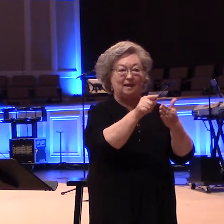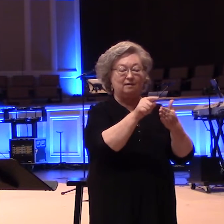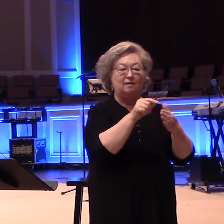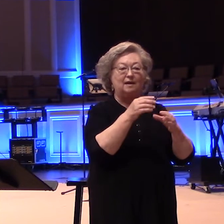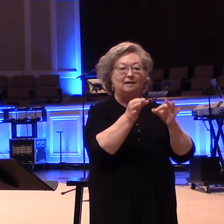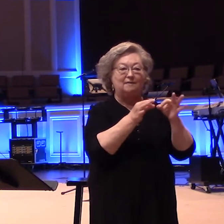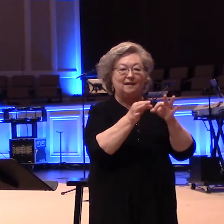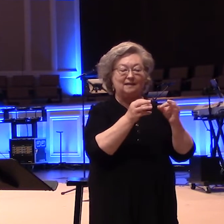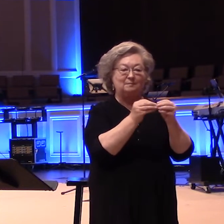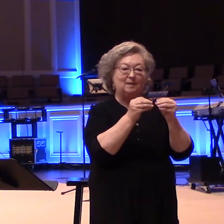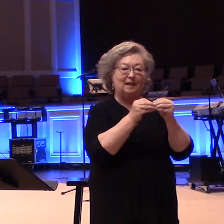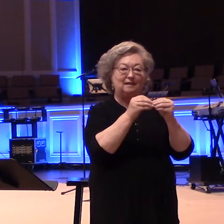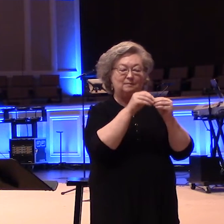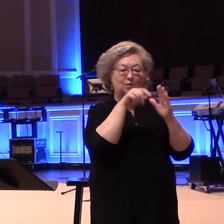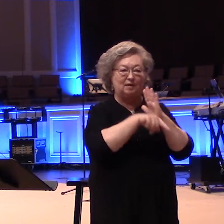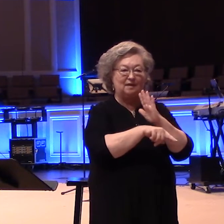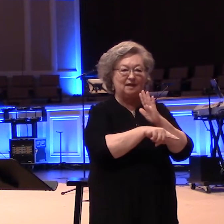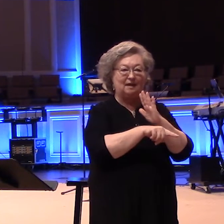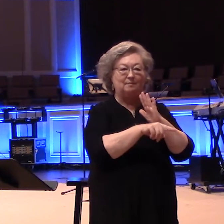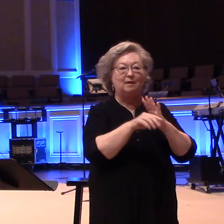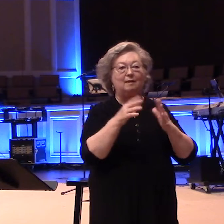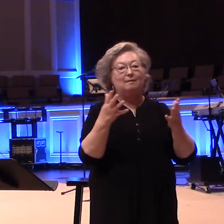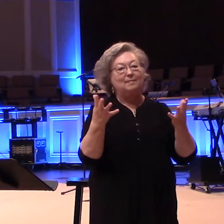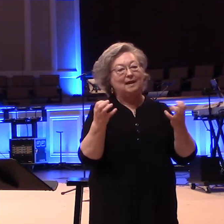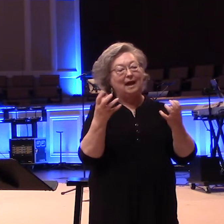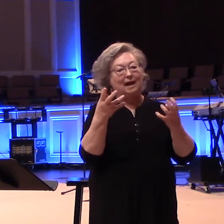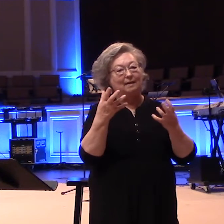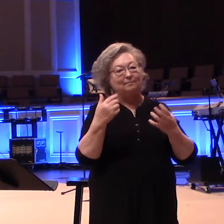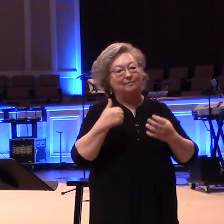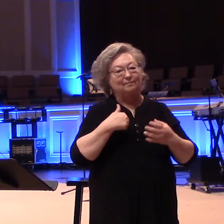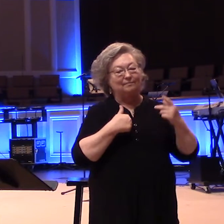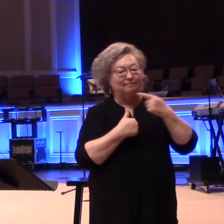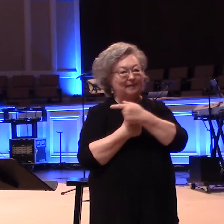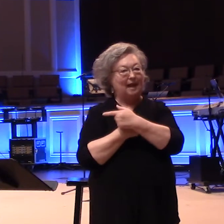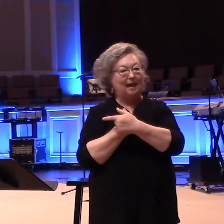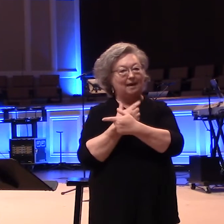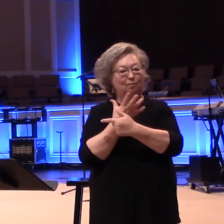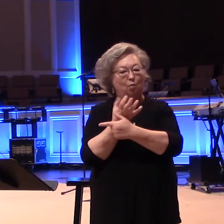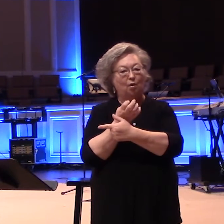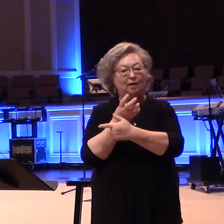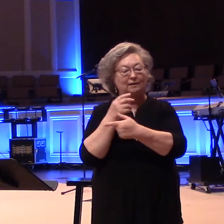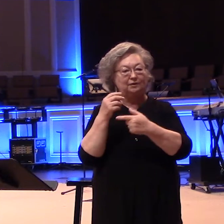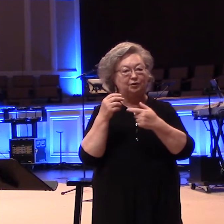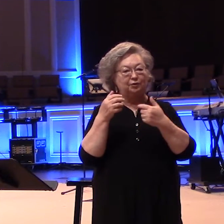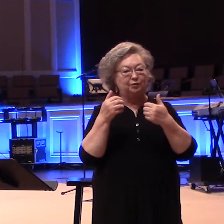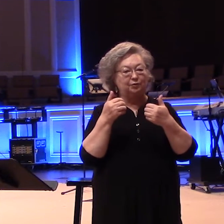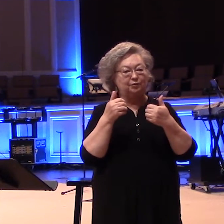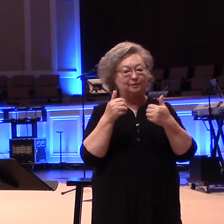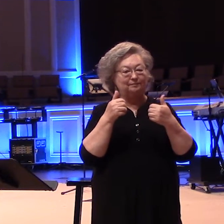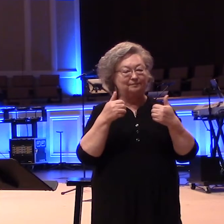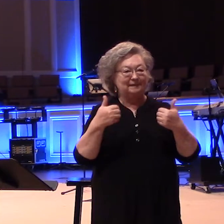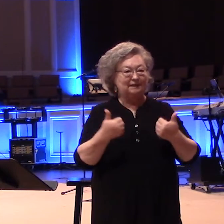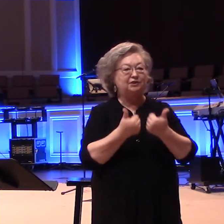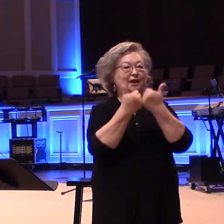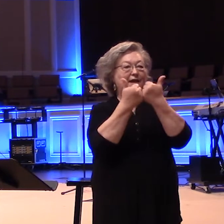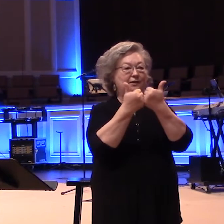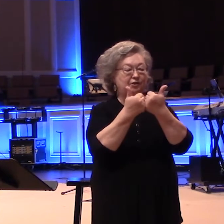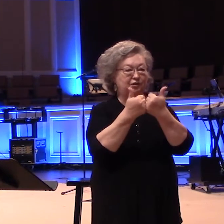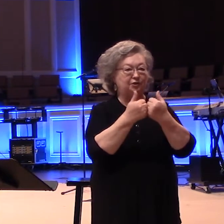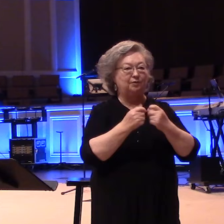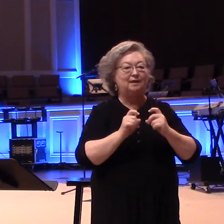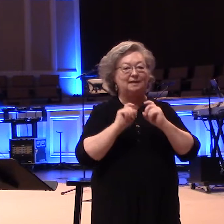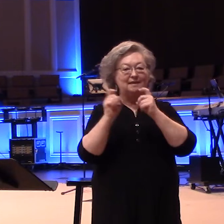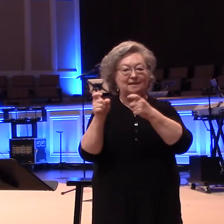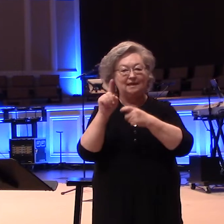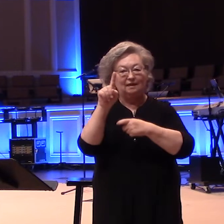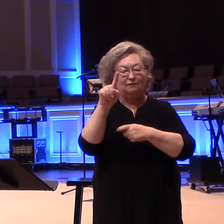to stir you to an offering above that tithe as we think about our giving for next year. If we're going to meet budget for next year and do all the things that